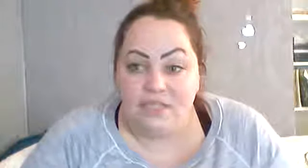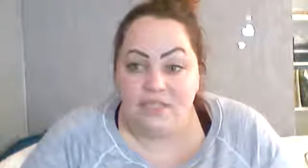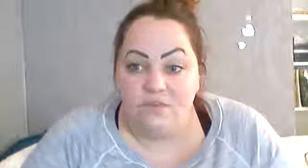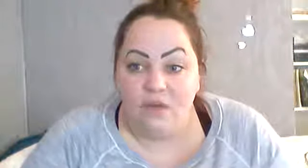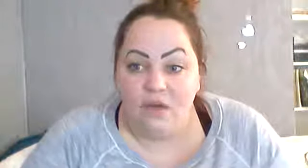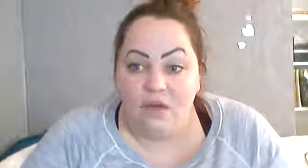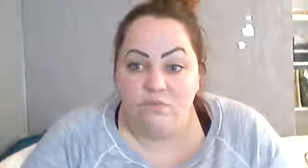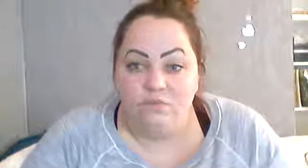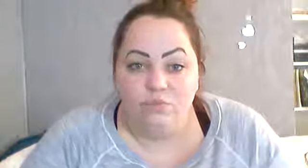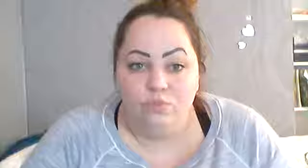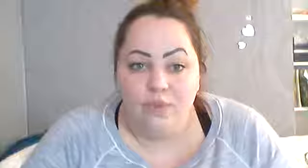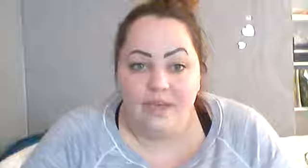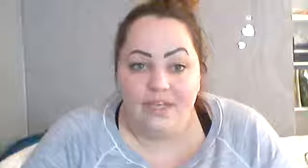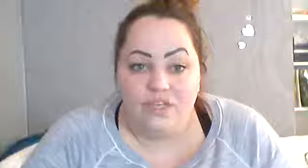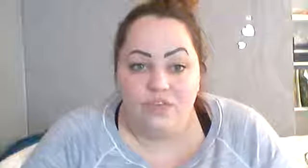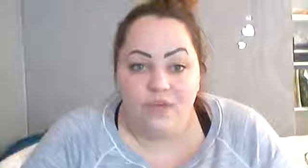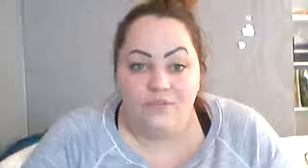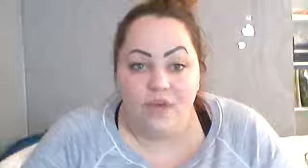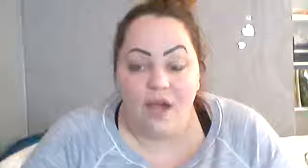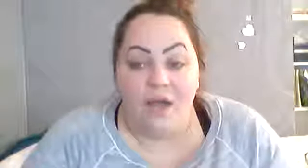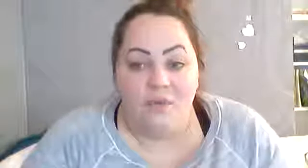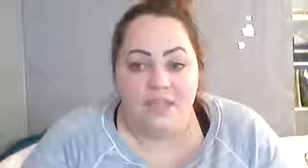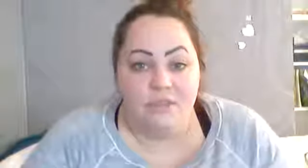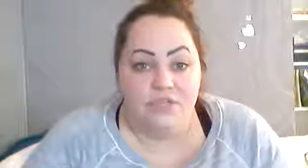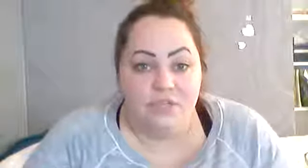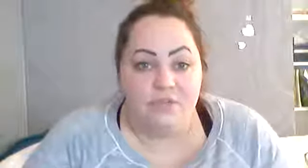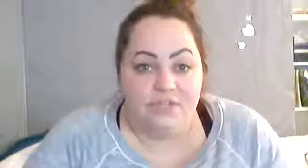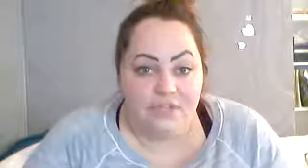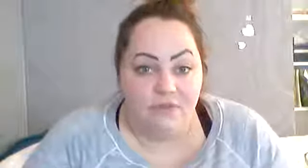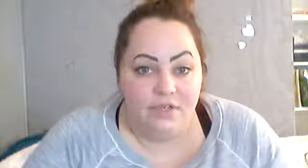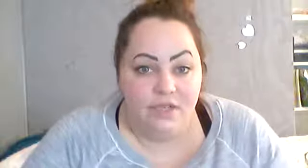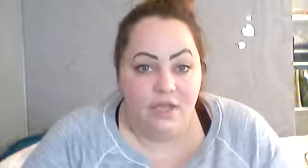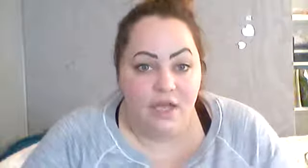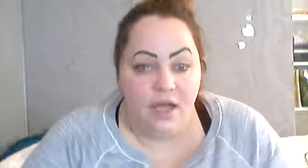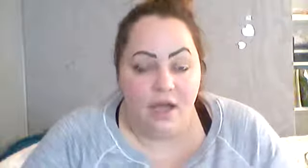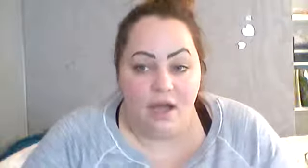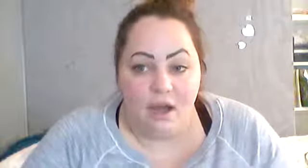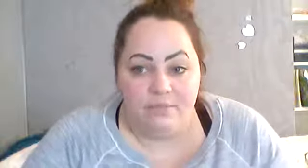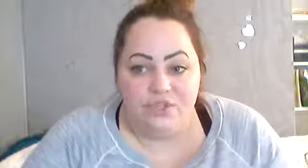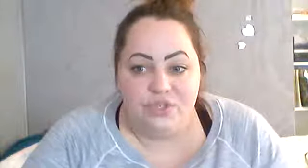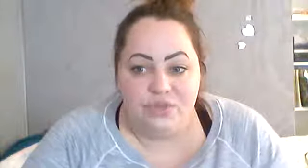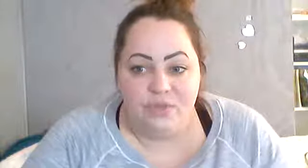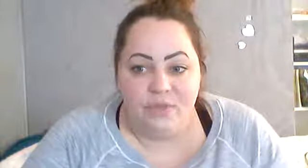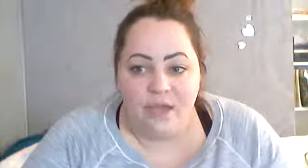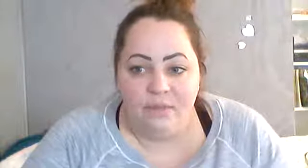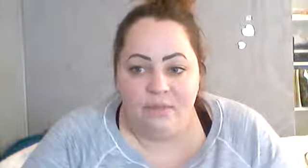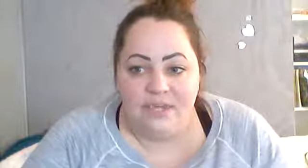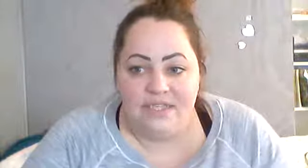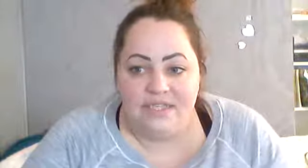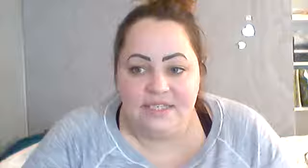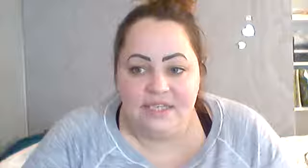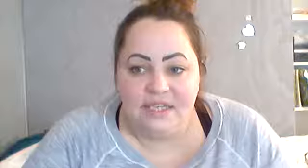see what I can do. If not, I will establish it myself. Zoom, I'm gonna see